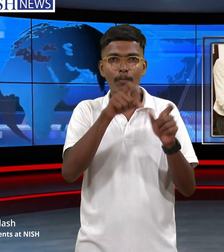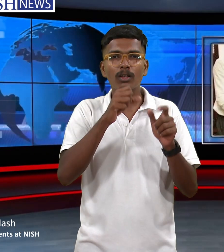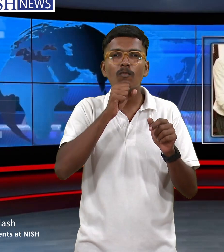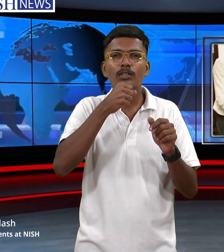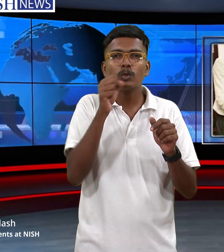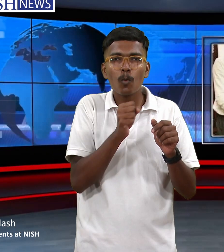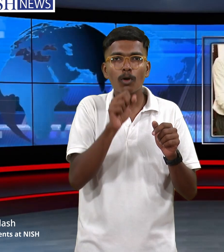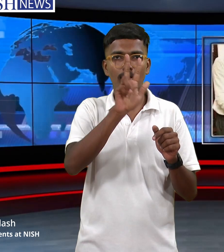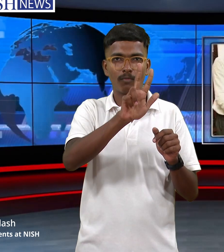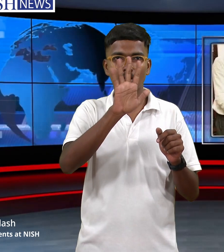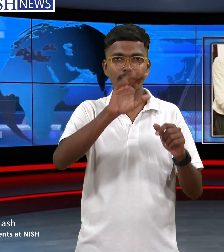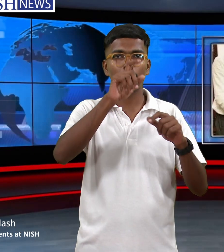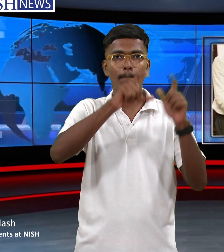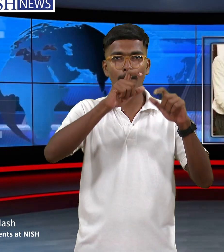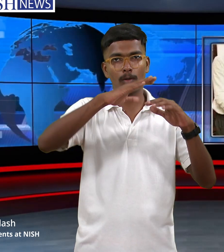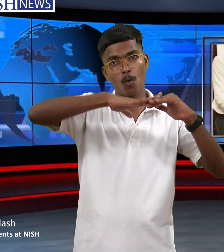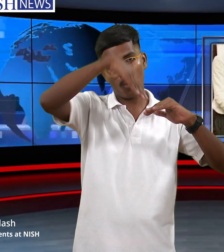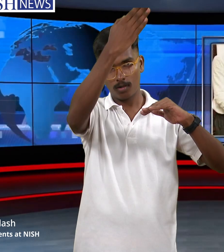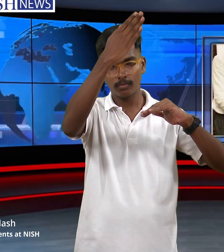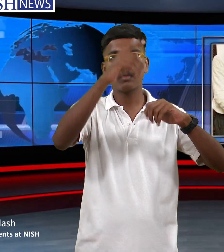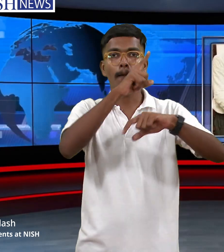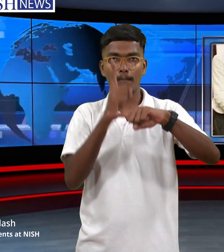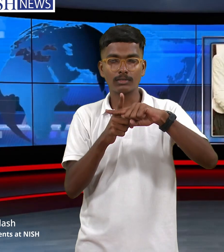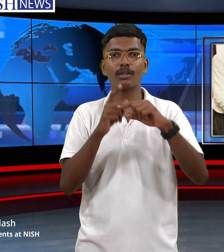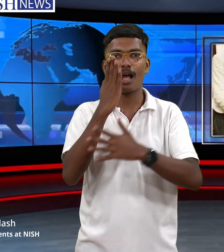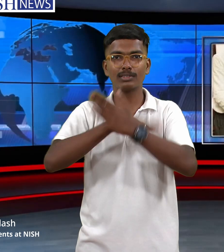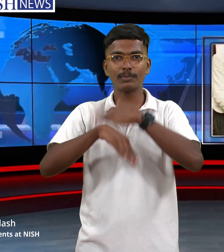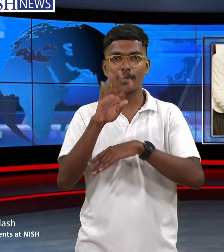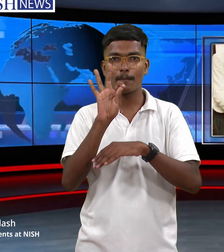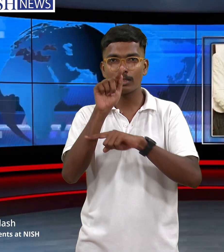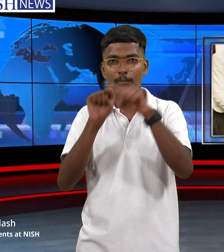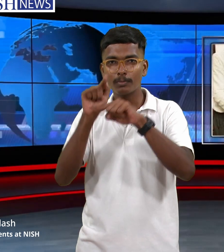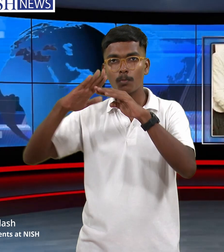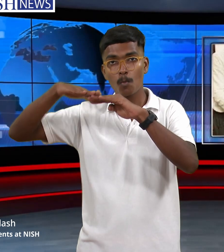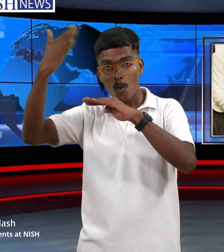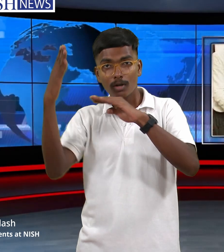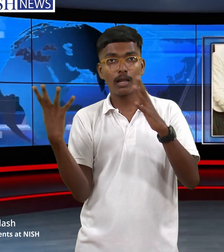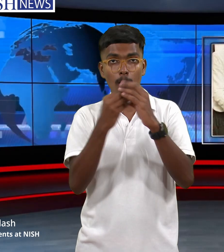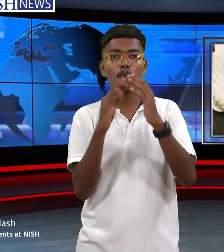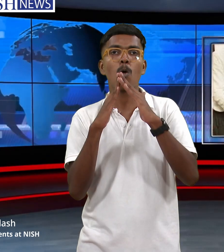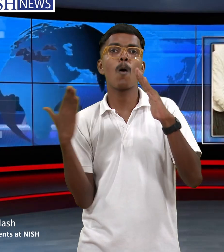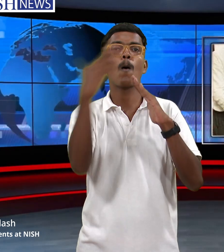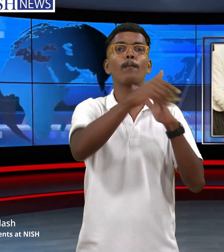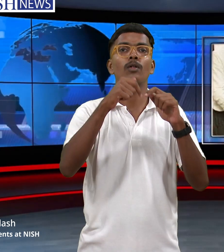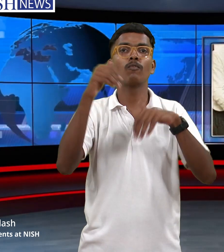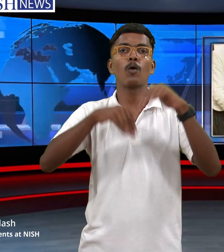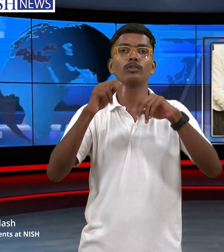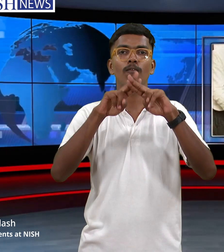above 85 years of age and persons with disabilities with 40% benchmark disability can avail the